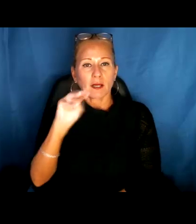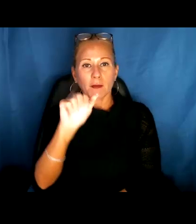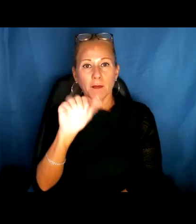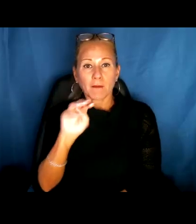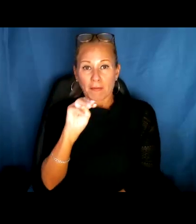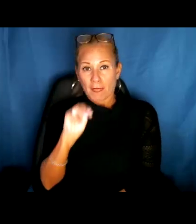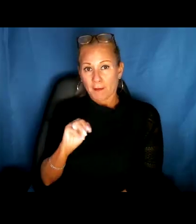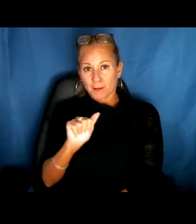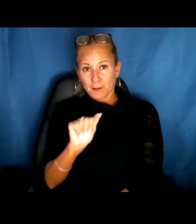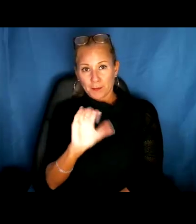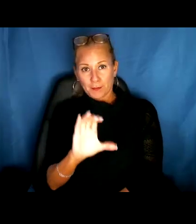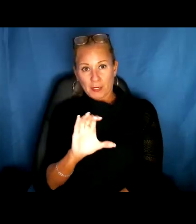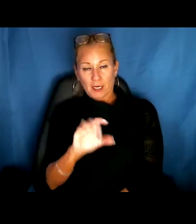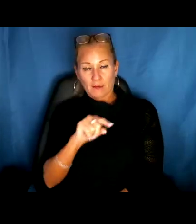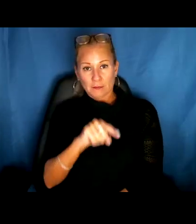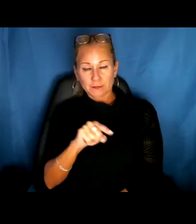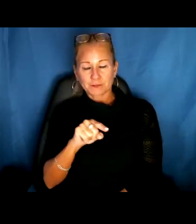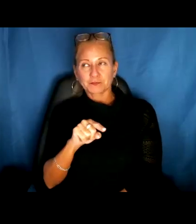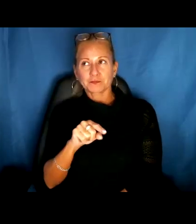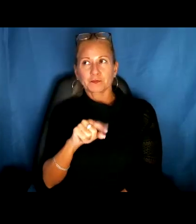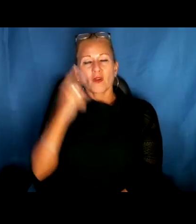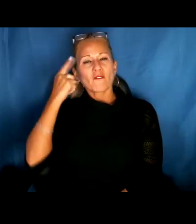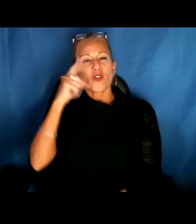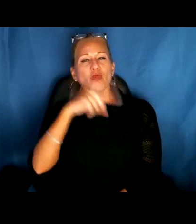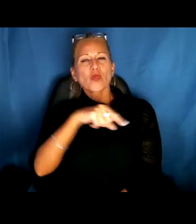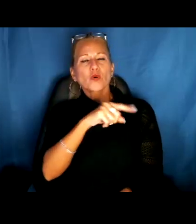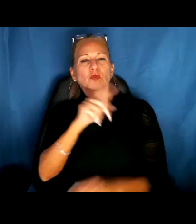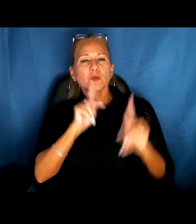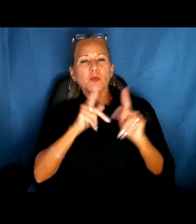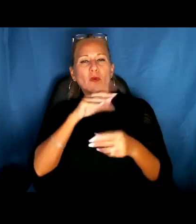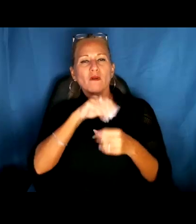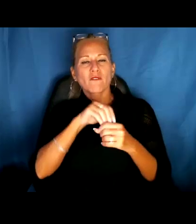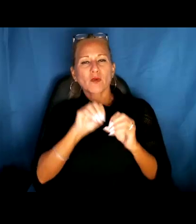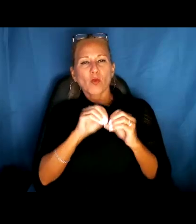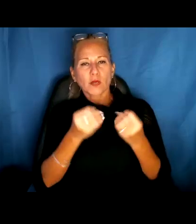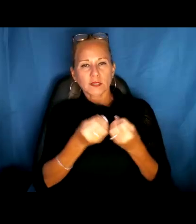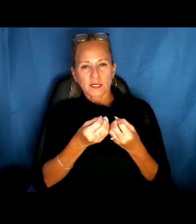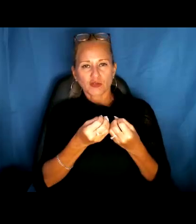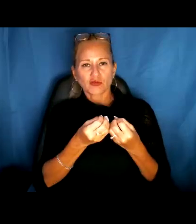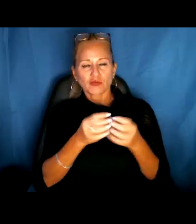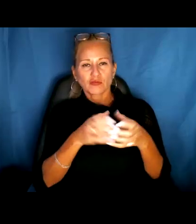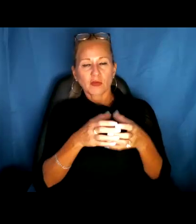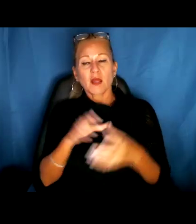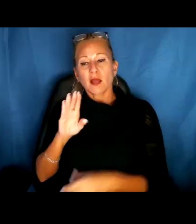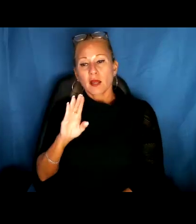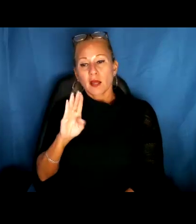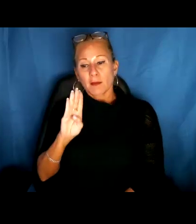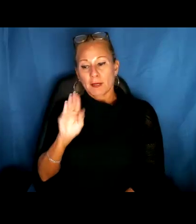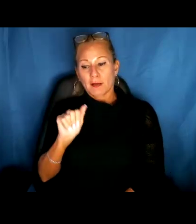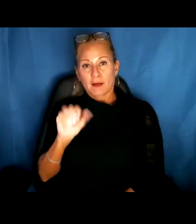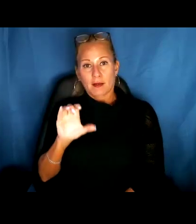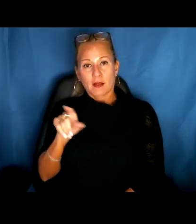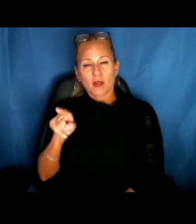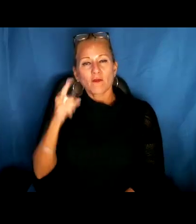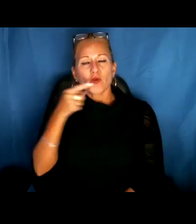Medicaid Advisory Committee are for those people that are involved in organizations, and the Beneficiary Advisory Committee is